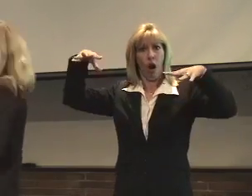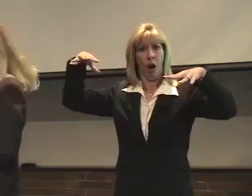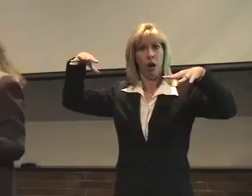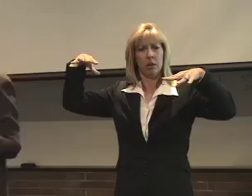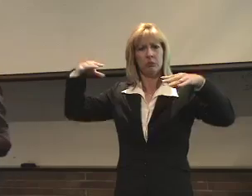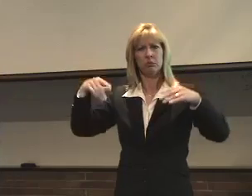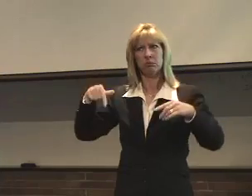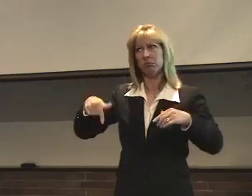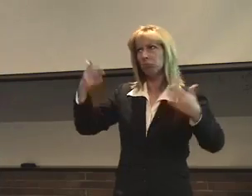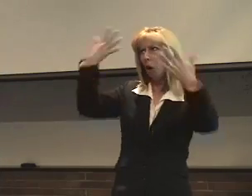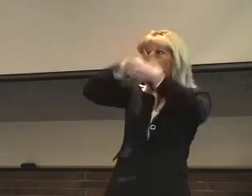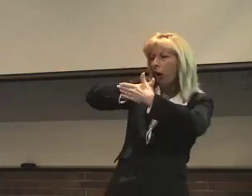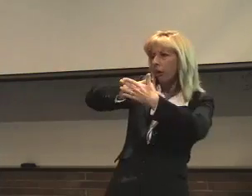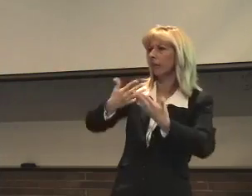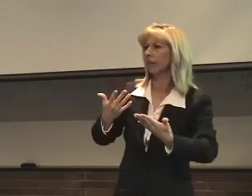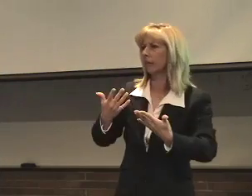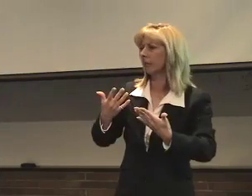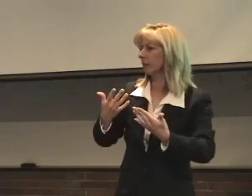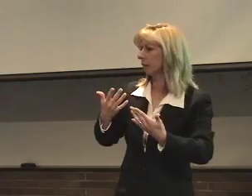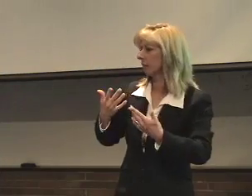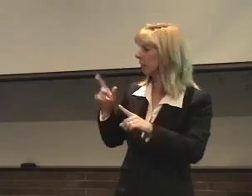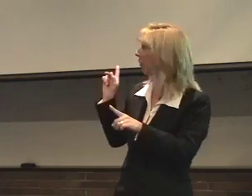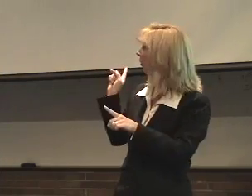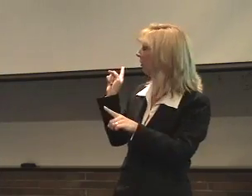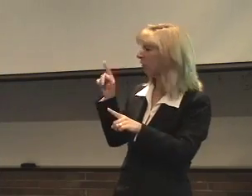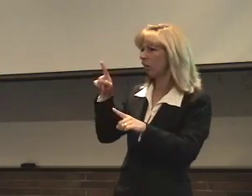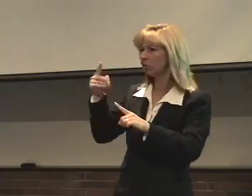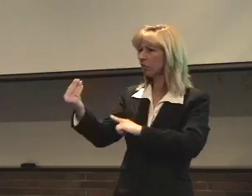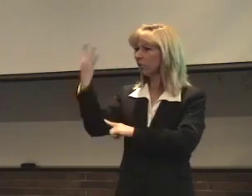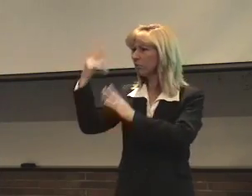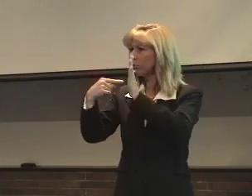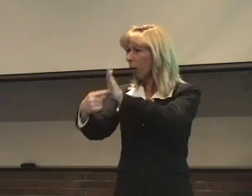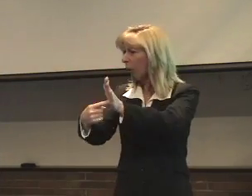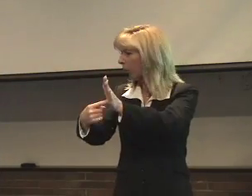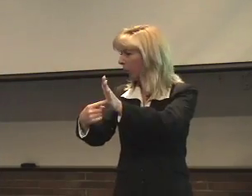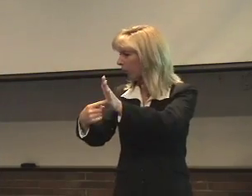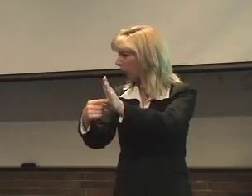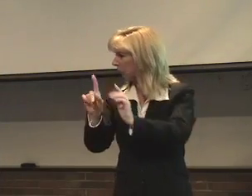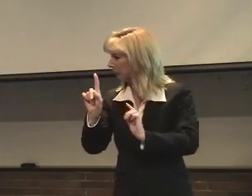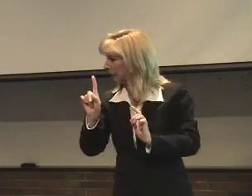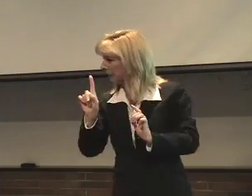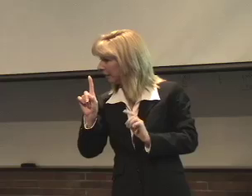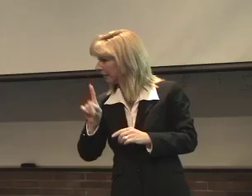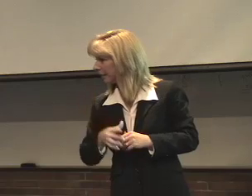I guess you would have to see it to make it see. Oh, okay.